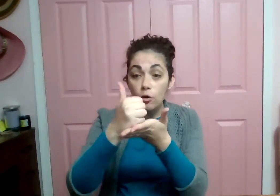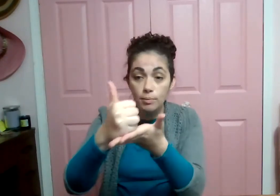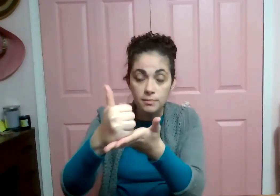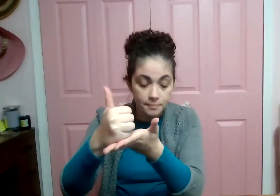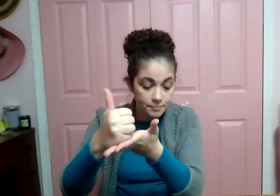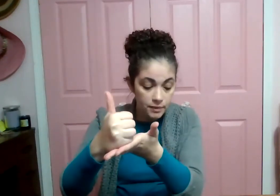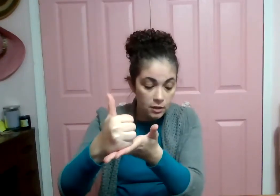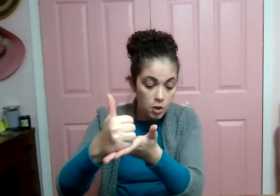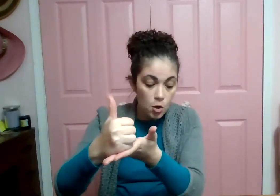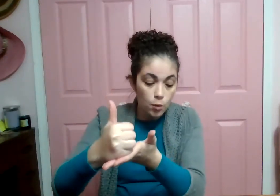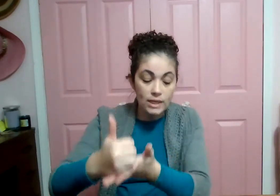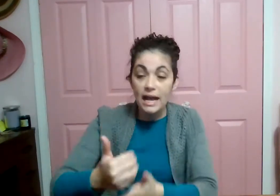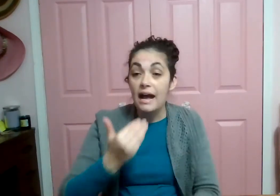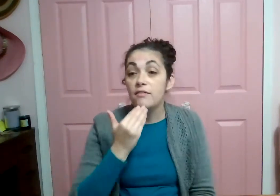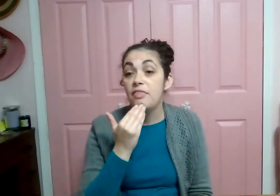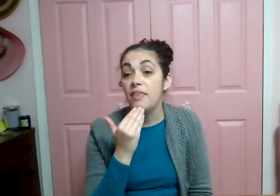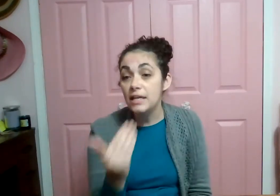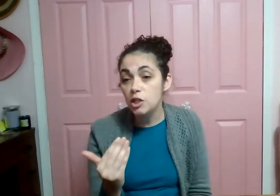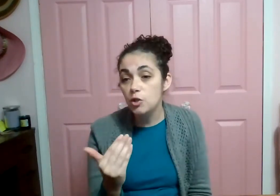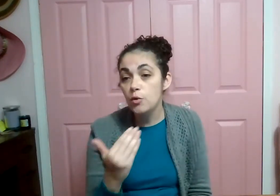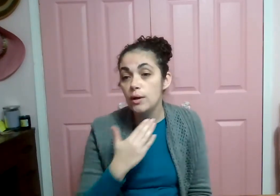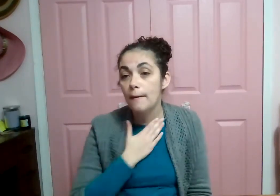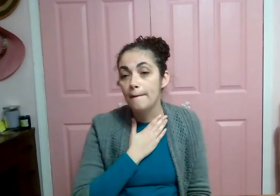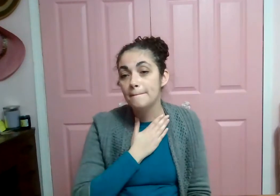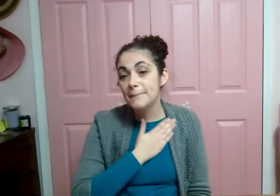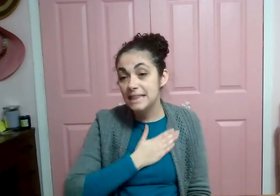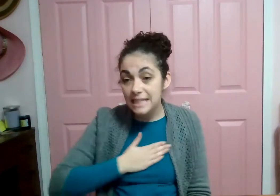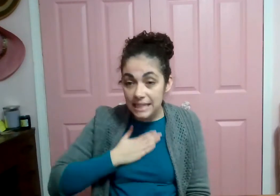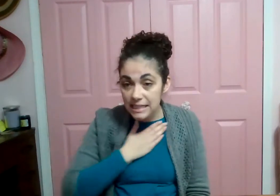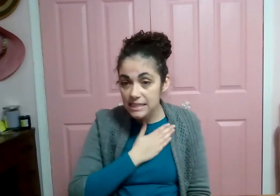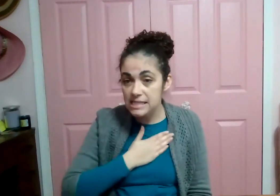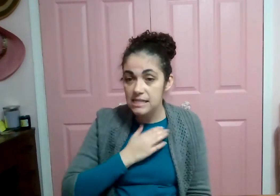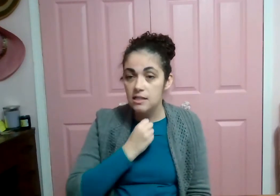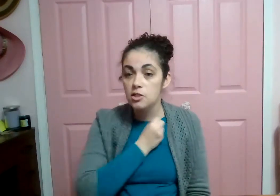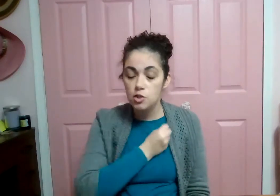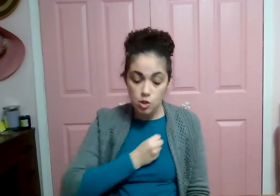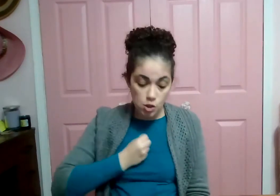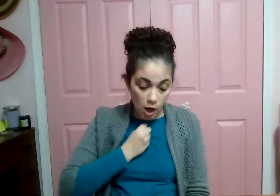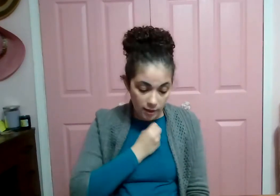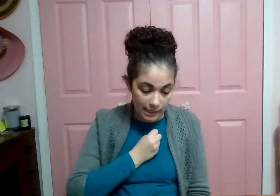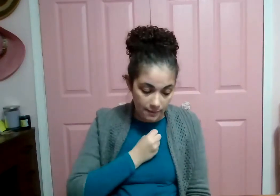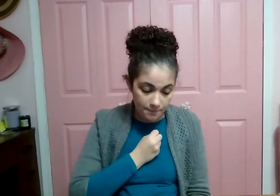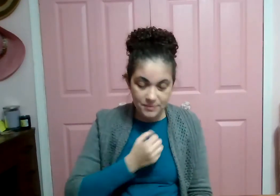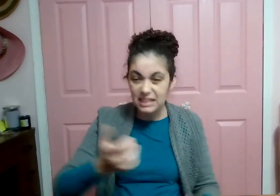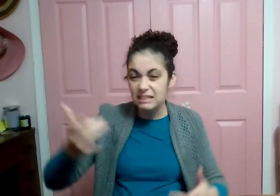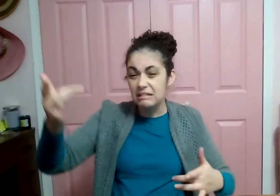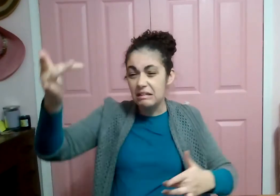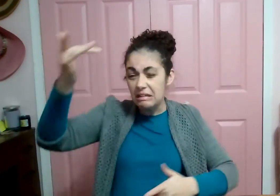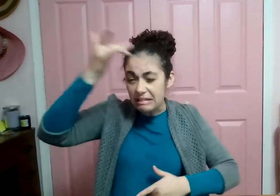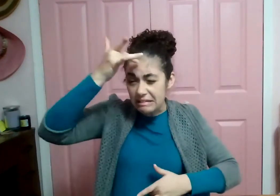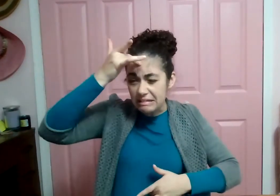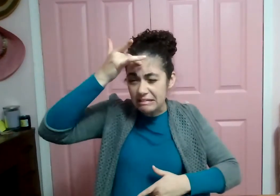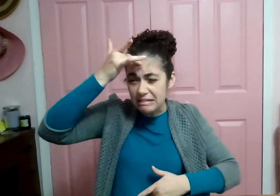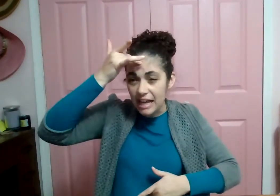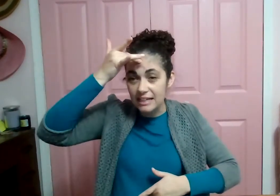help. We have thank you, please, sorry, sick,